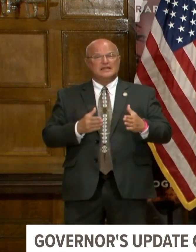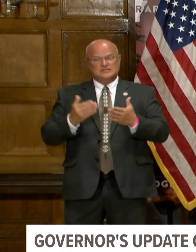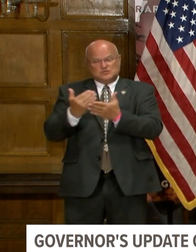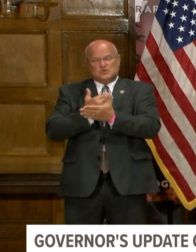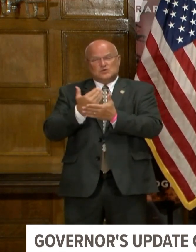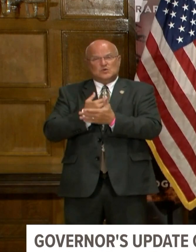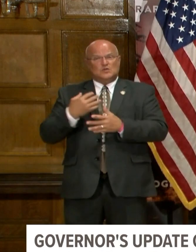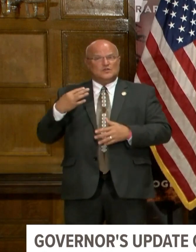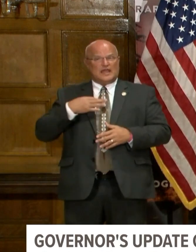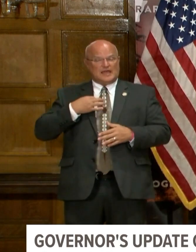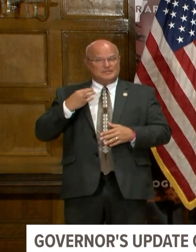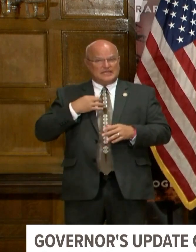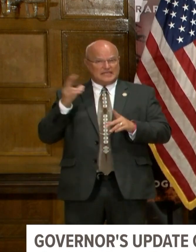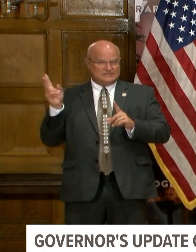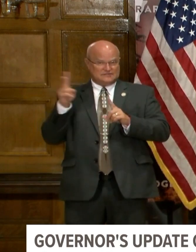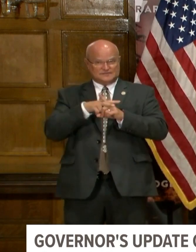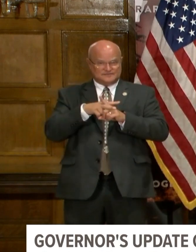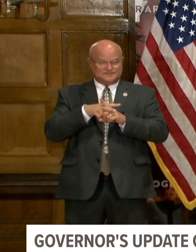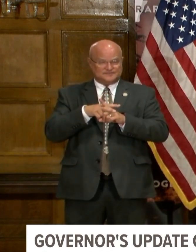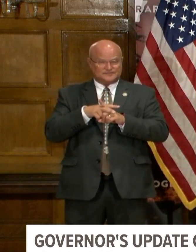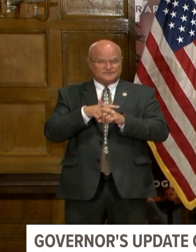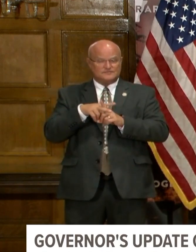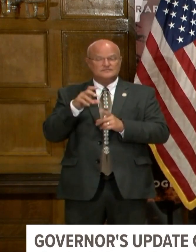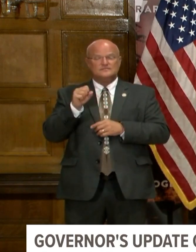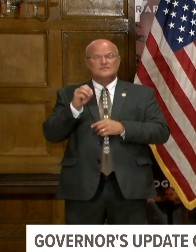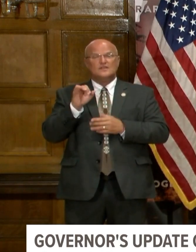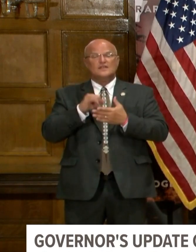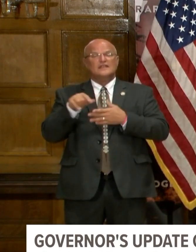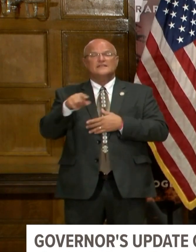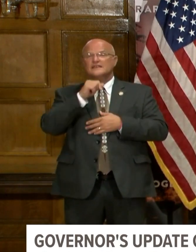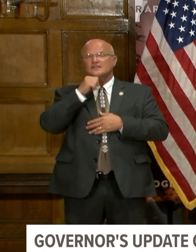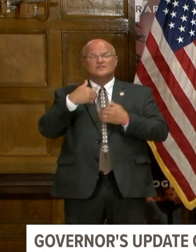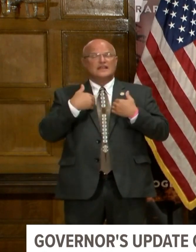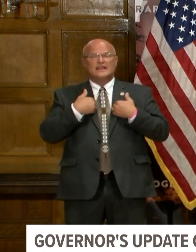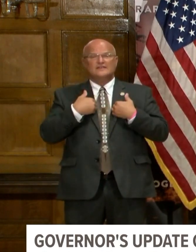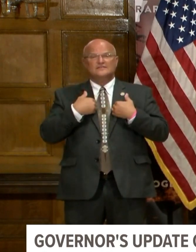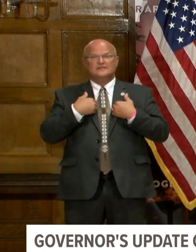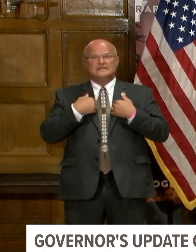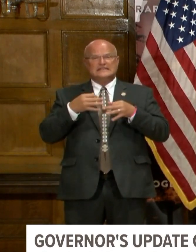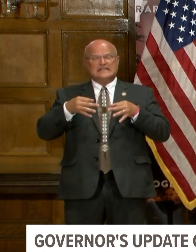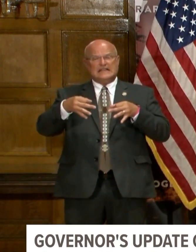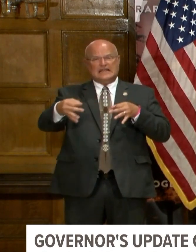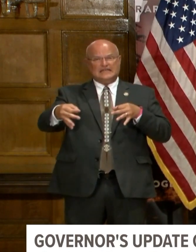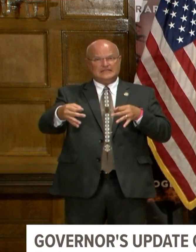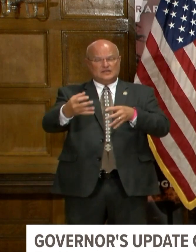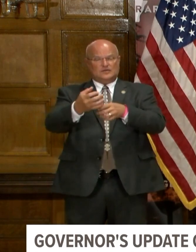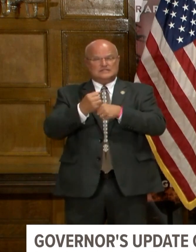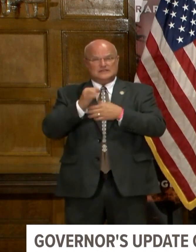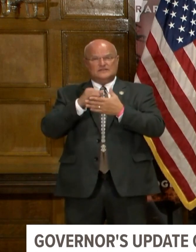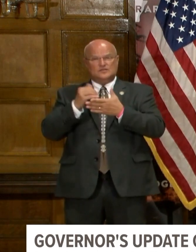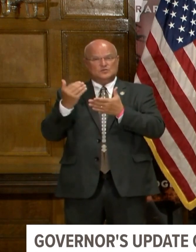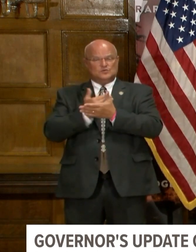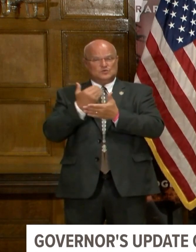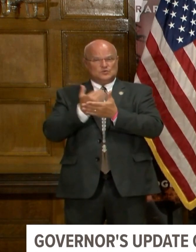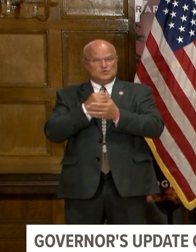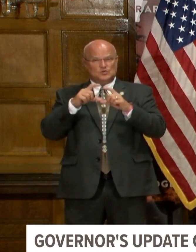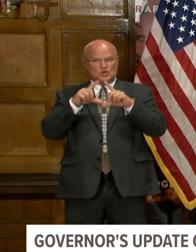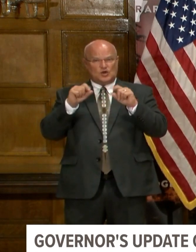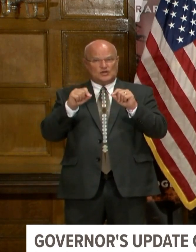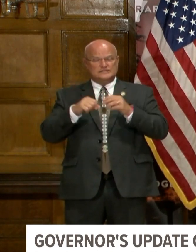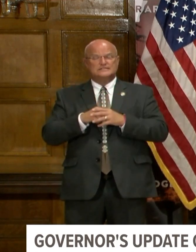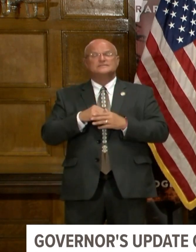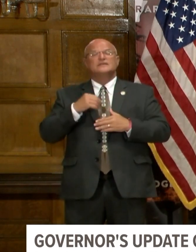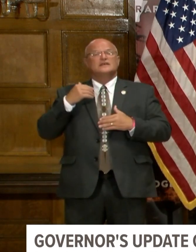renew their applications so that they don't have a delay in receiving those renewals.